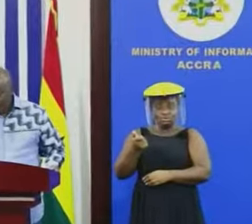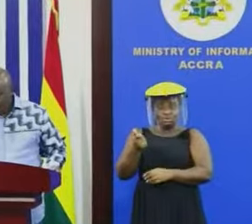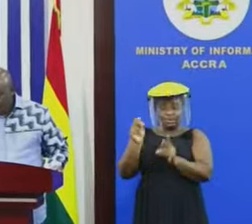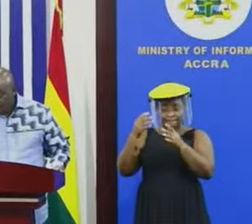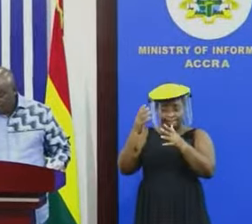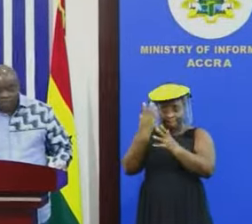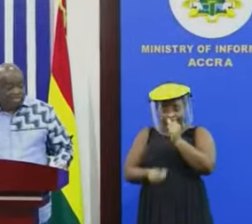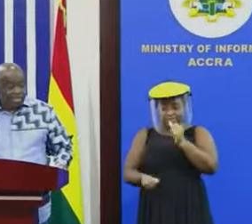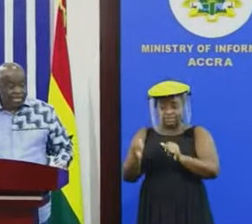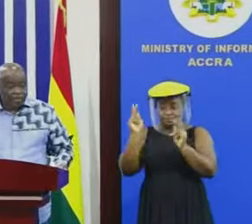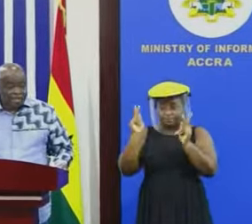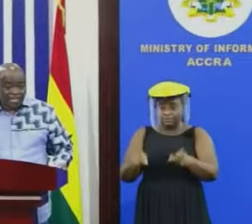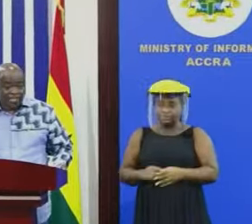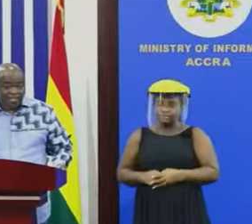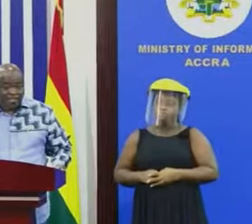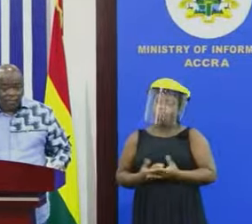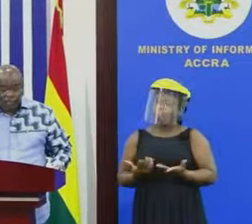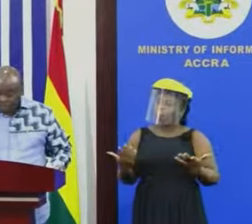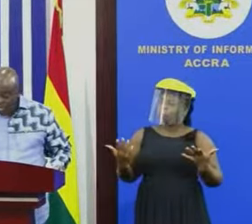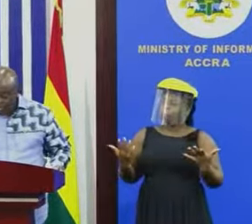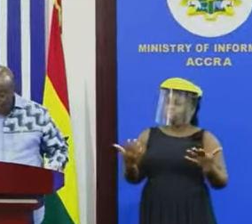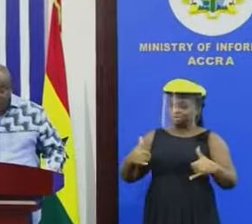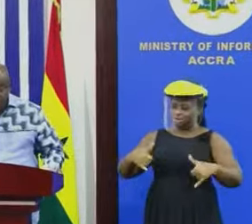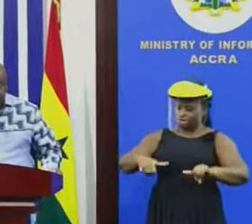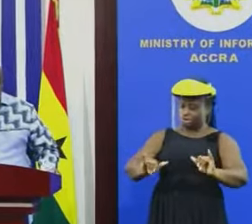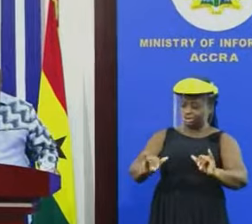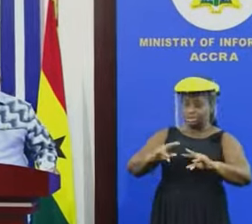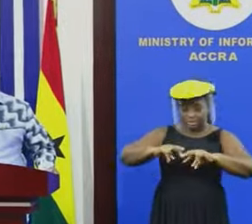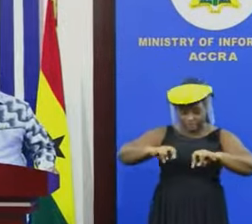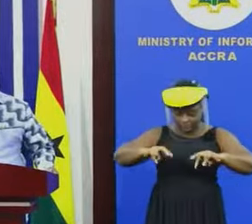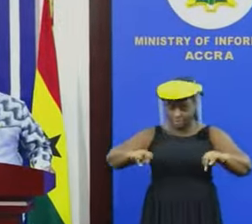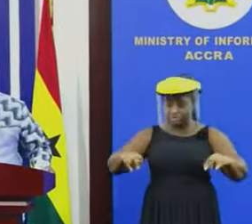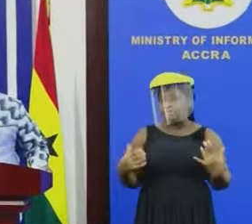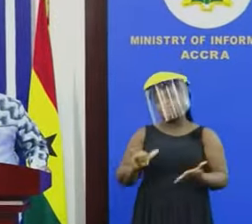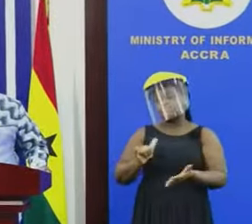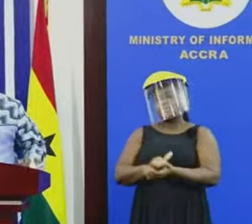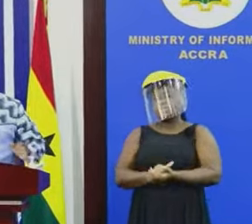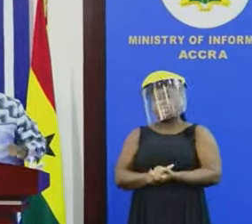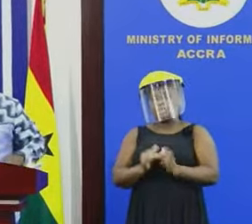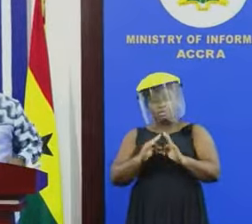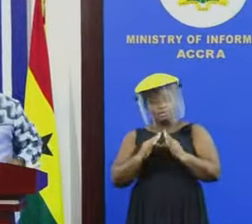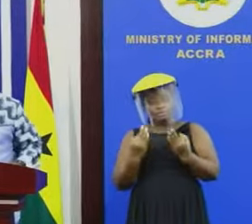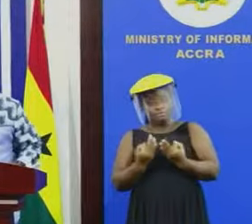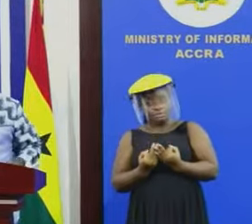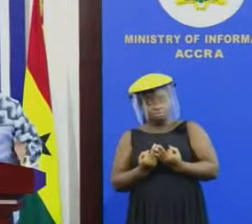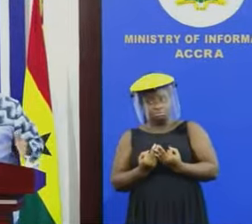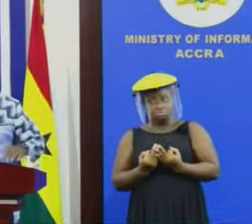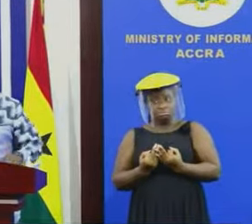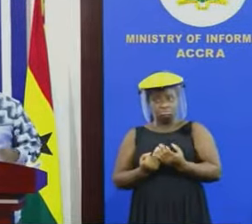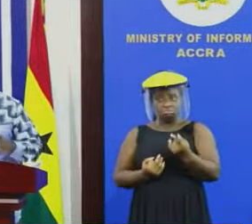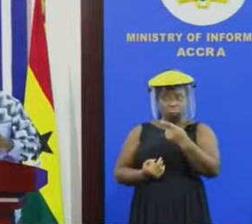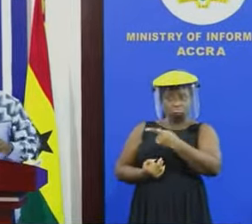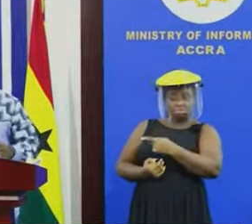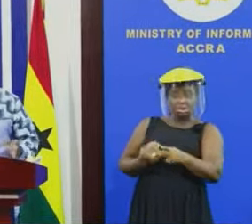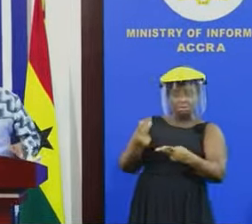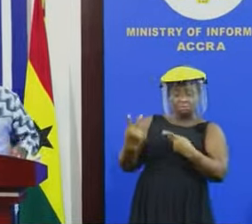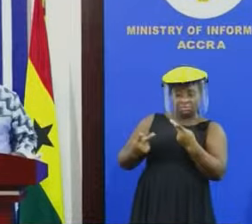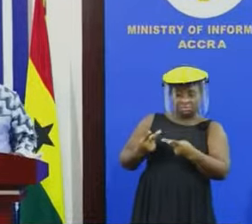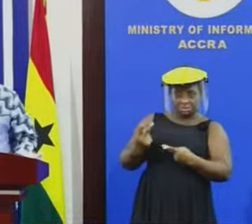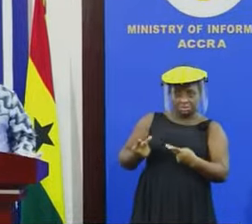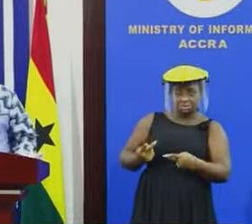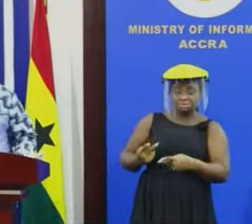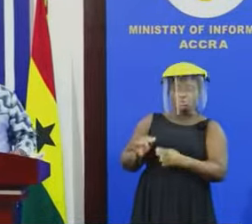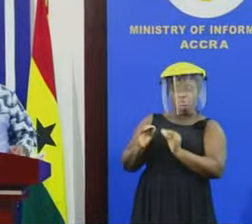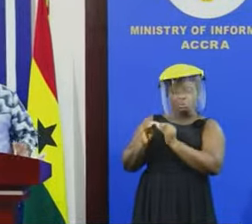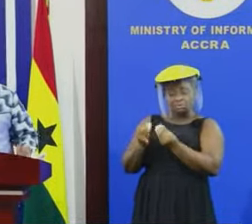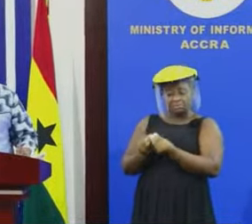person. So it's a matter that is still open. They are still investigating it. The family visited the authority a couple of